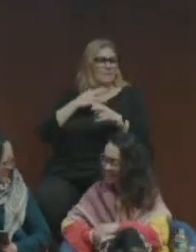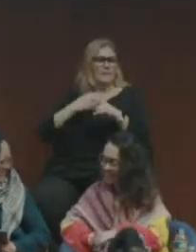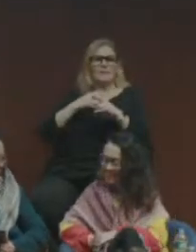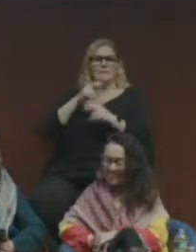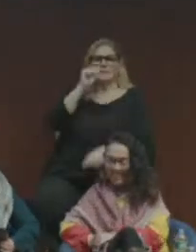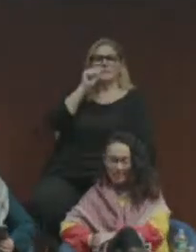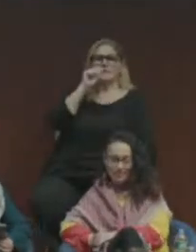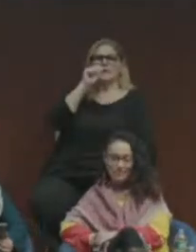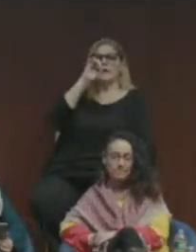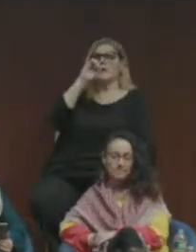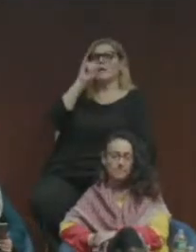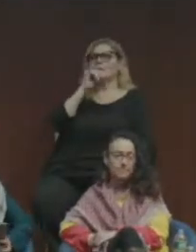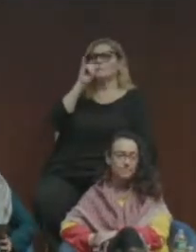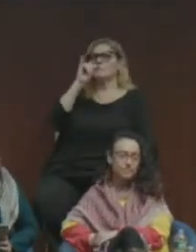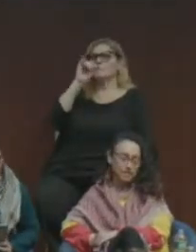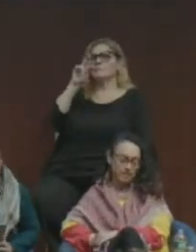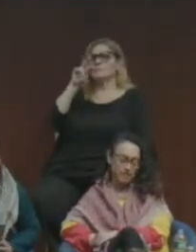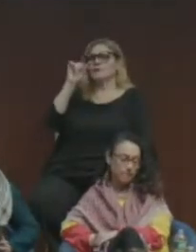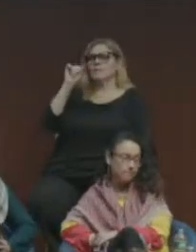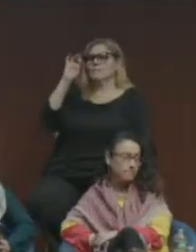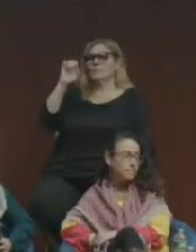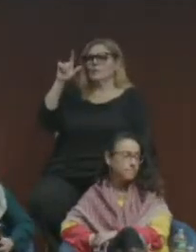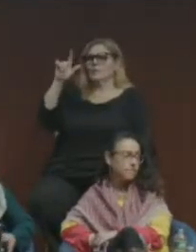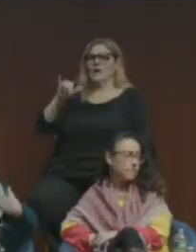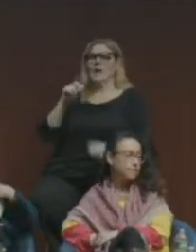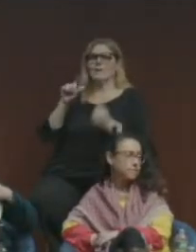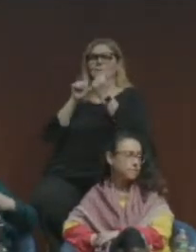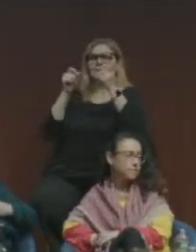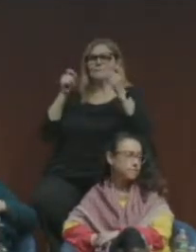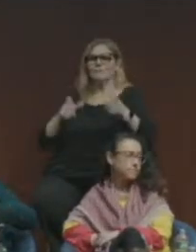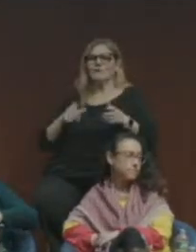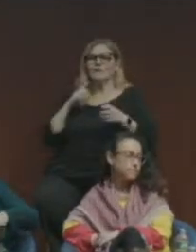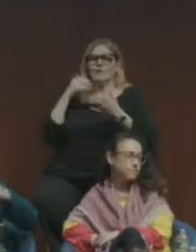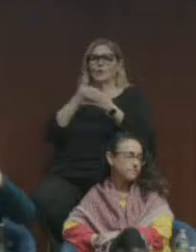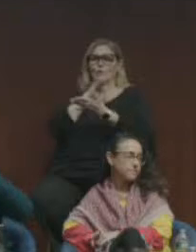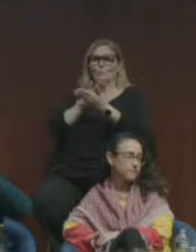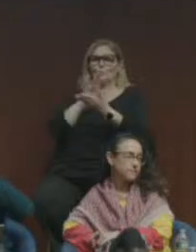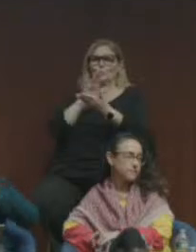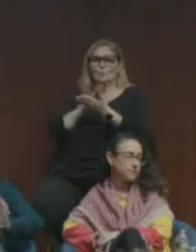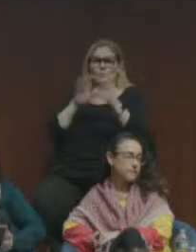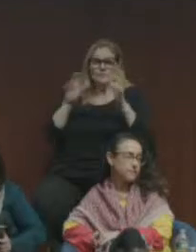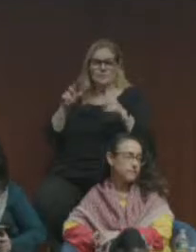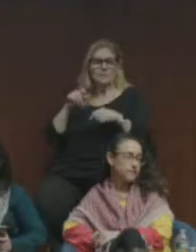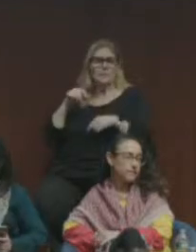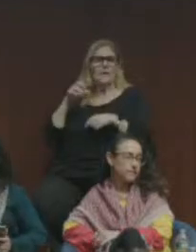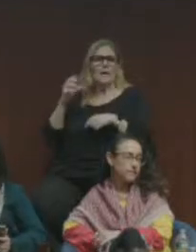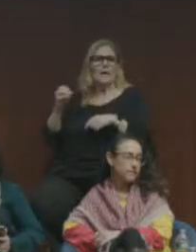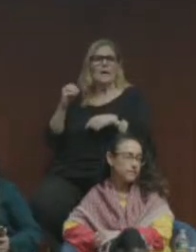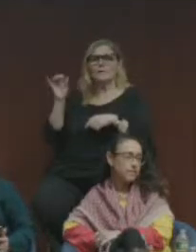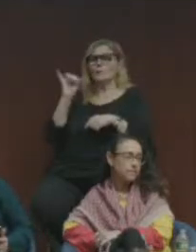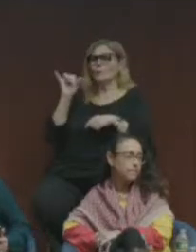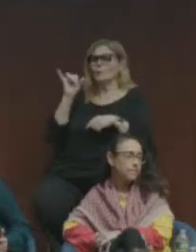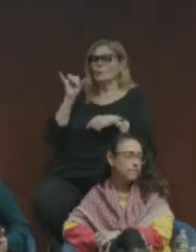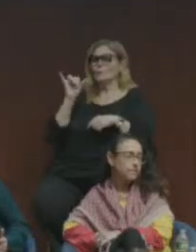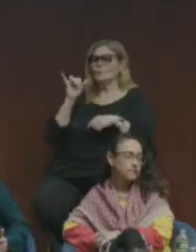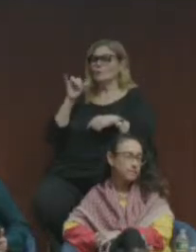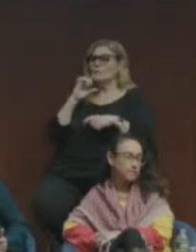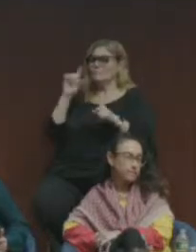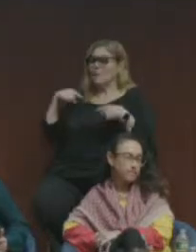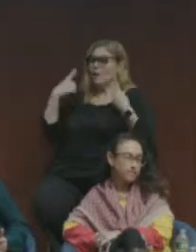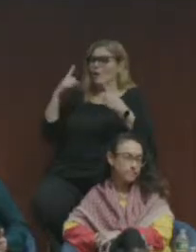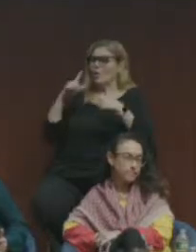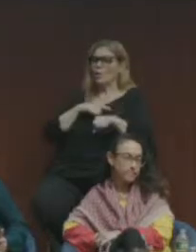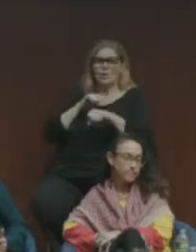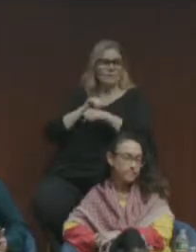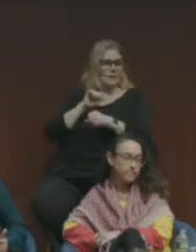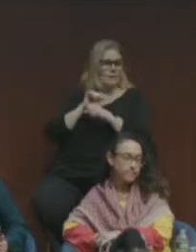Ujju Aggarwal. I am an assistant professor at the New School, and I've also spent a long time